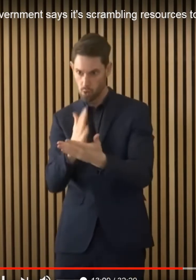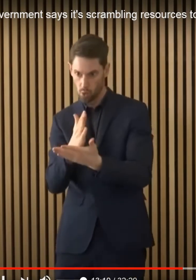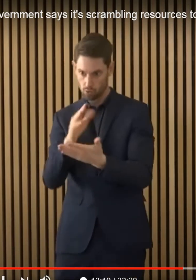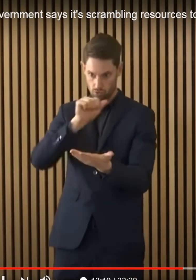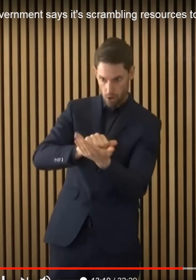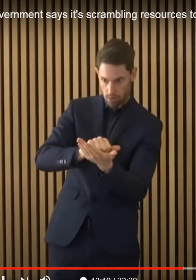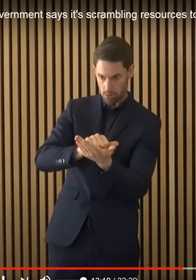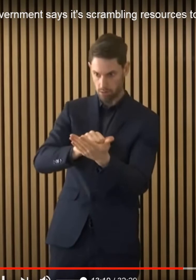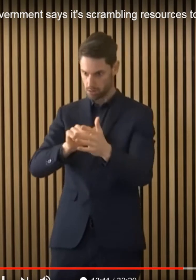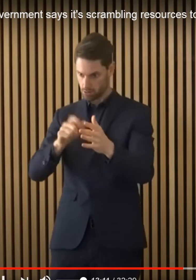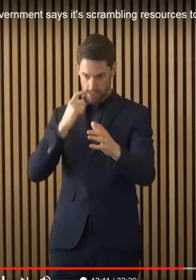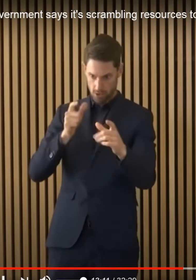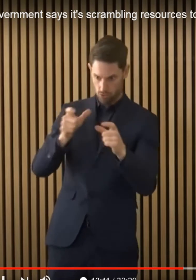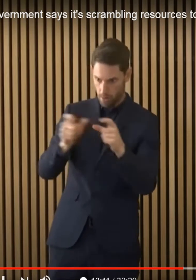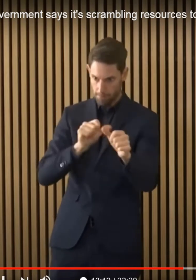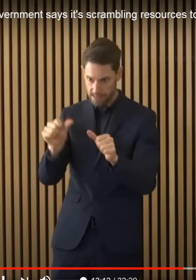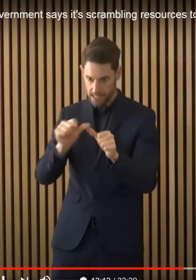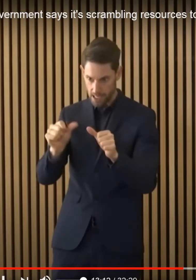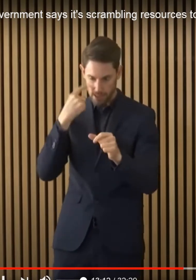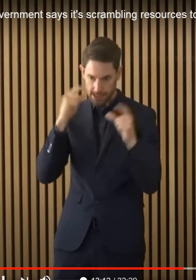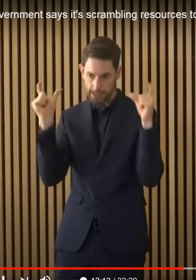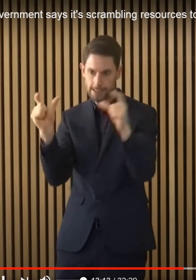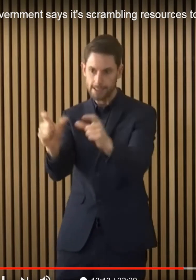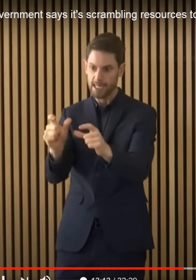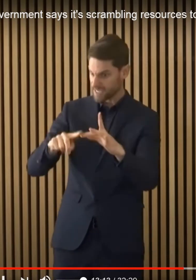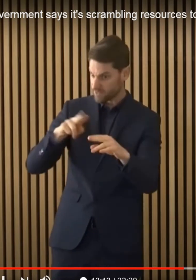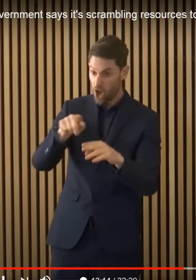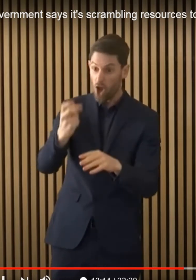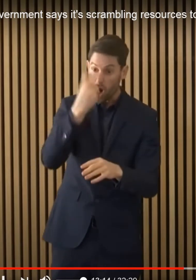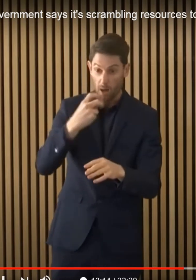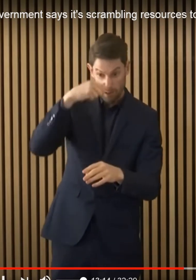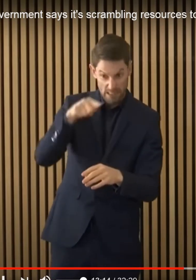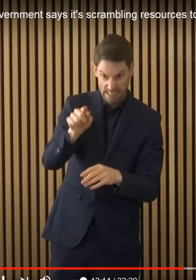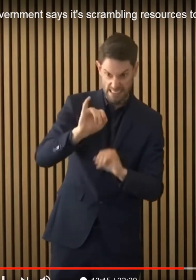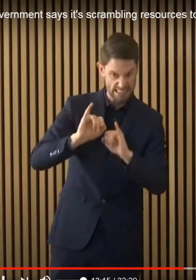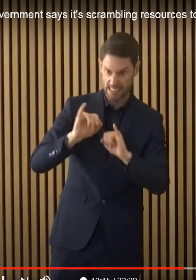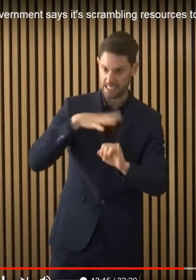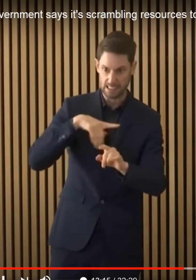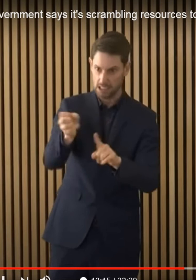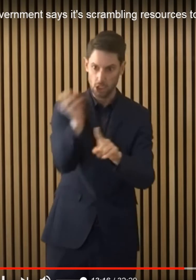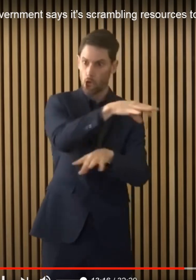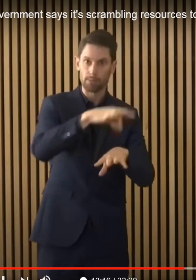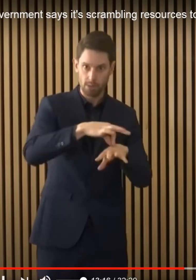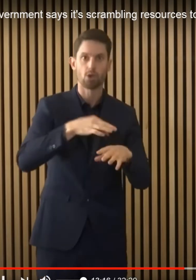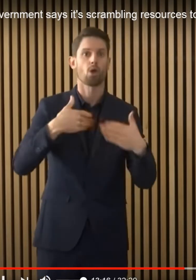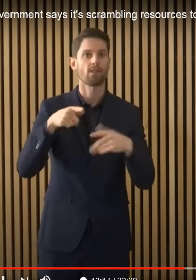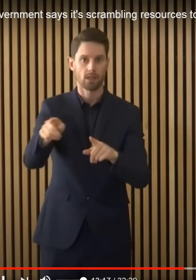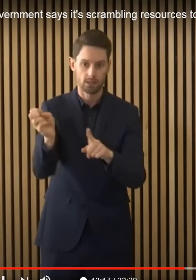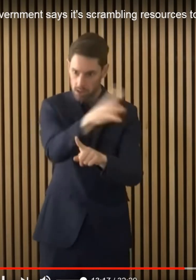control and, where necessary, decant patients to hospitals and residents to